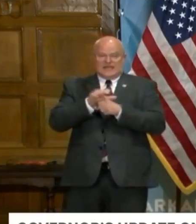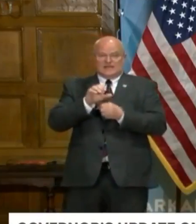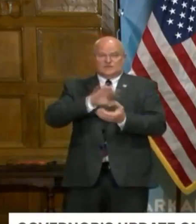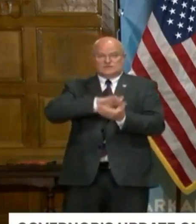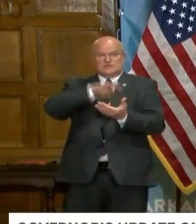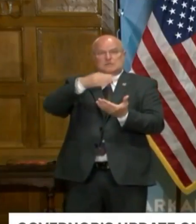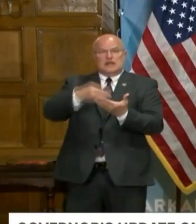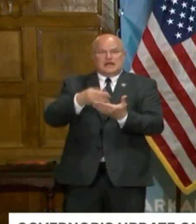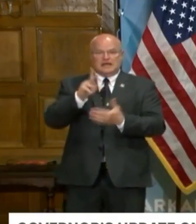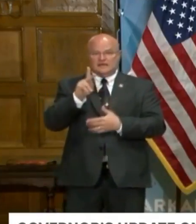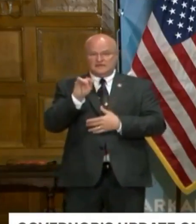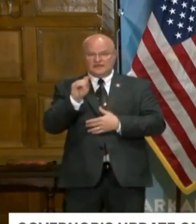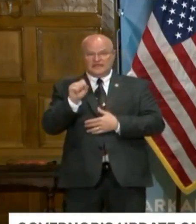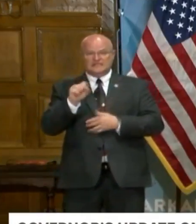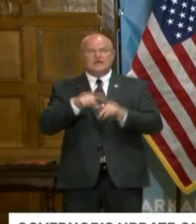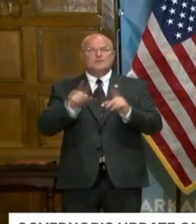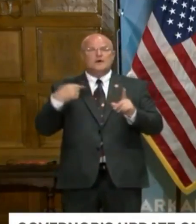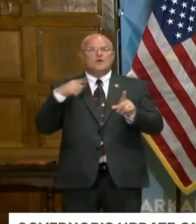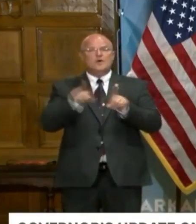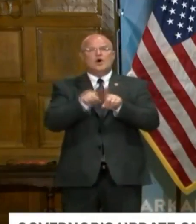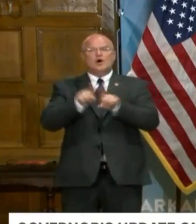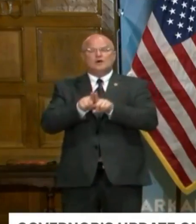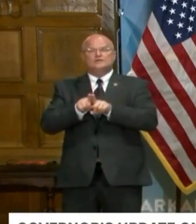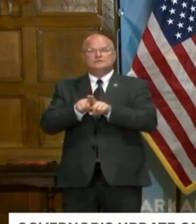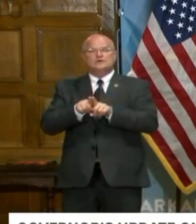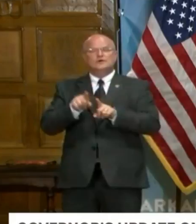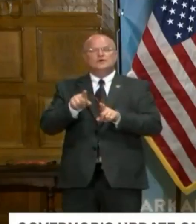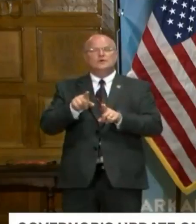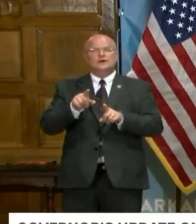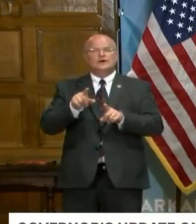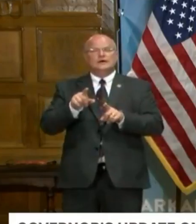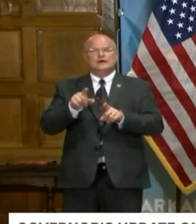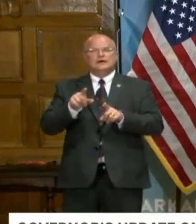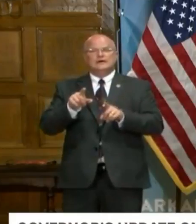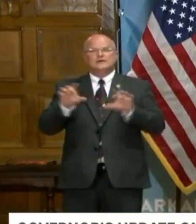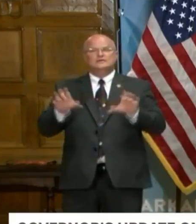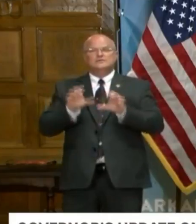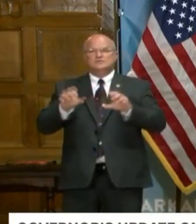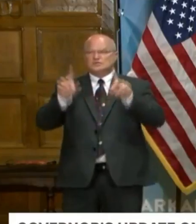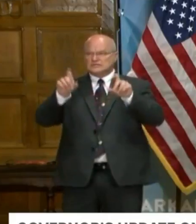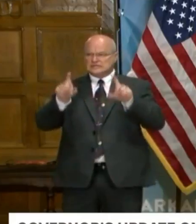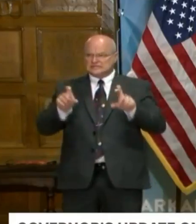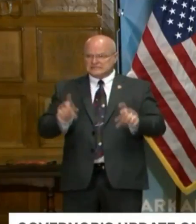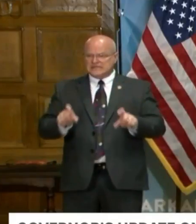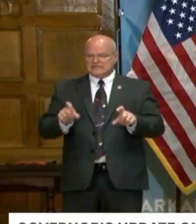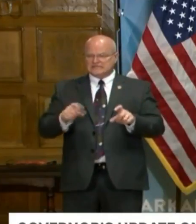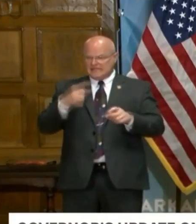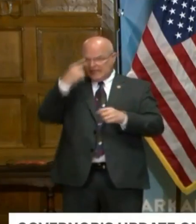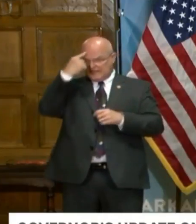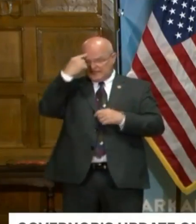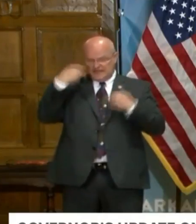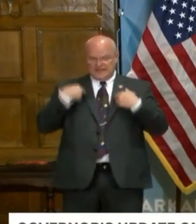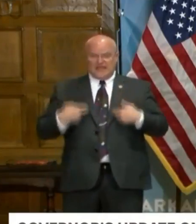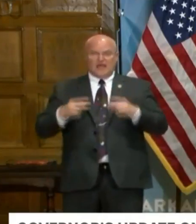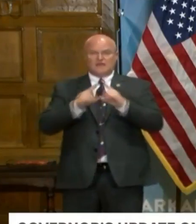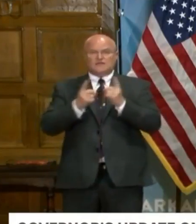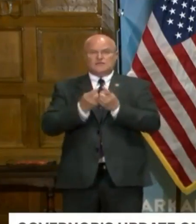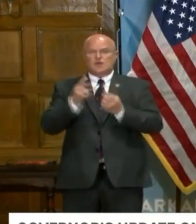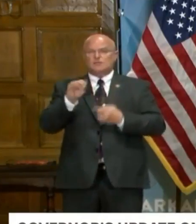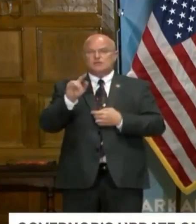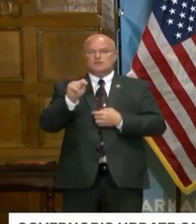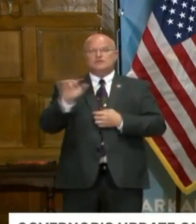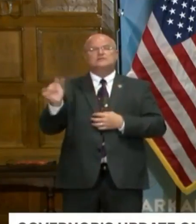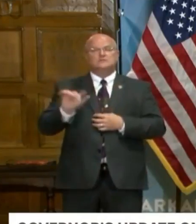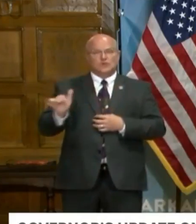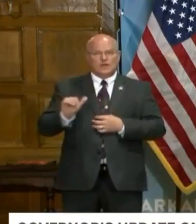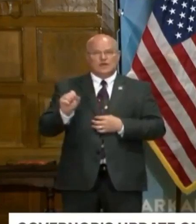supply of collection kits, but we'll also be doing testing, I believe, at the health department unit as well.